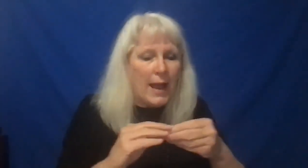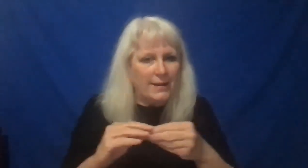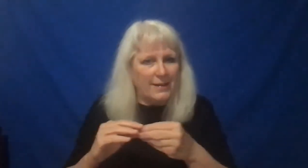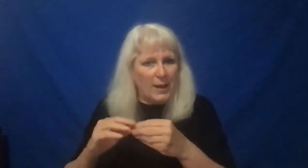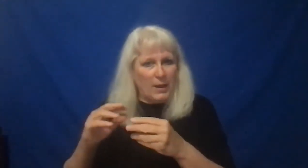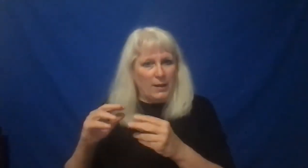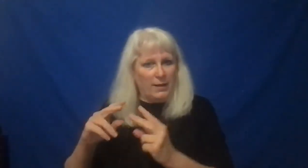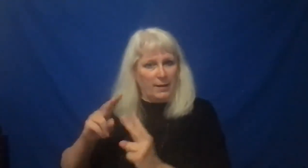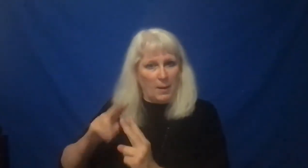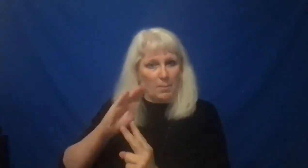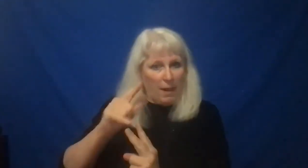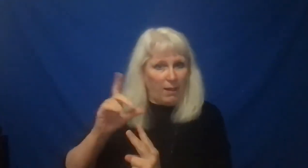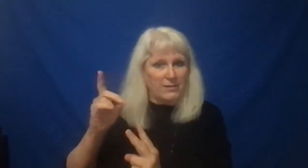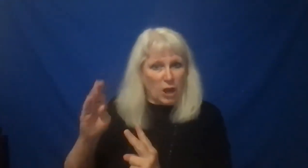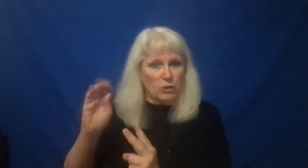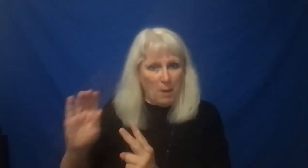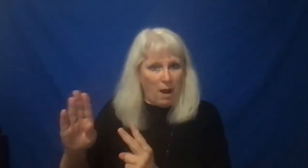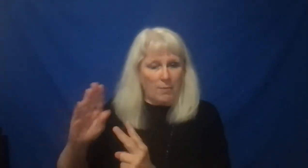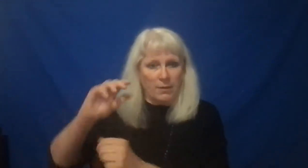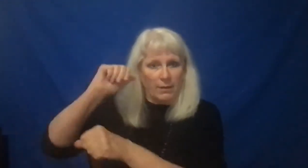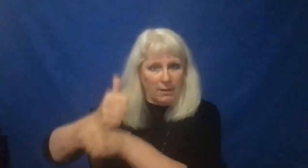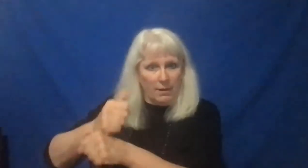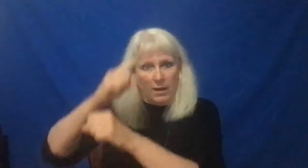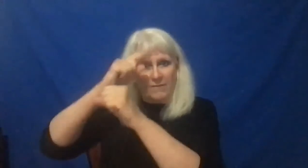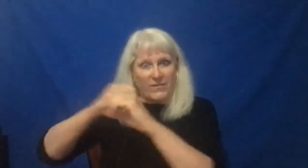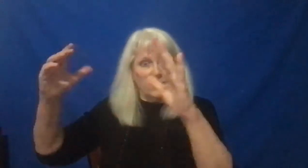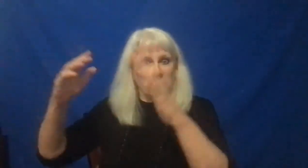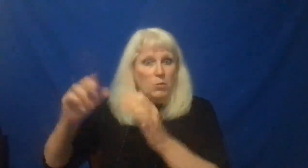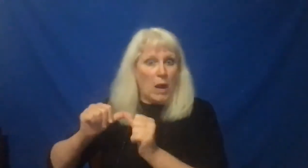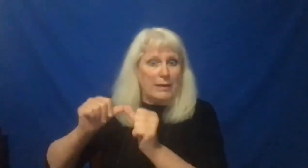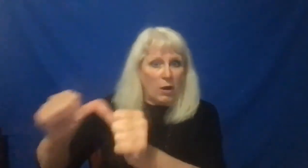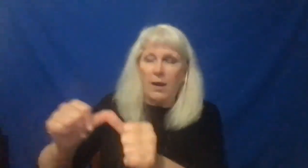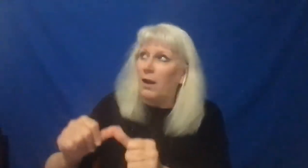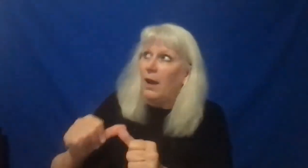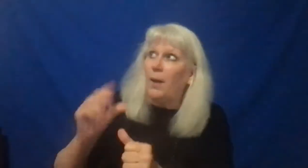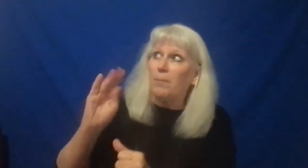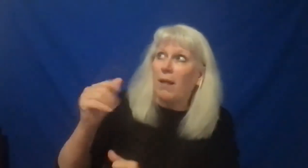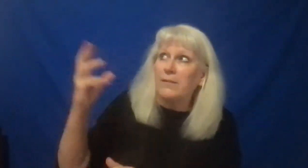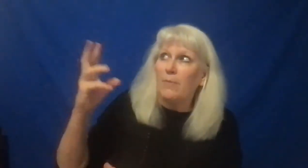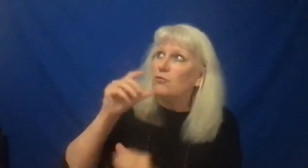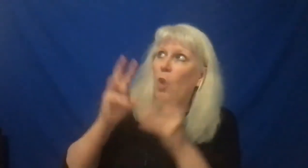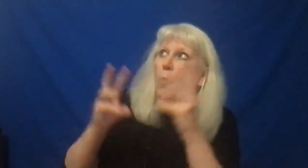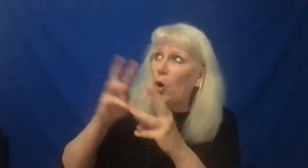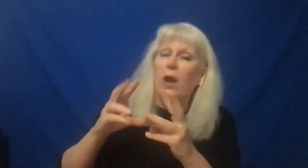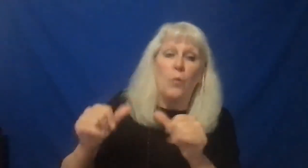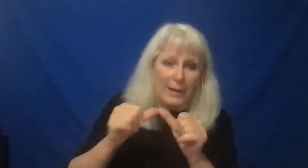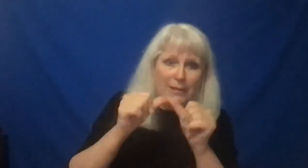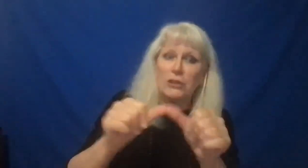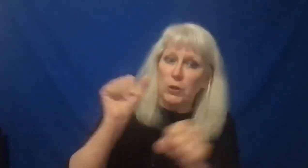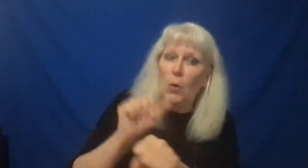on. Don't worry, Bill W. It's being carried on. It truly is being carried on, and assisting the